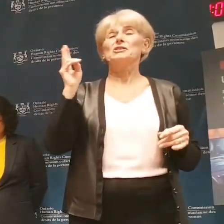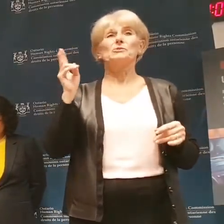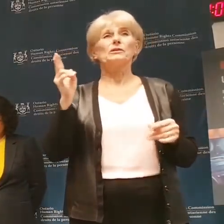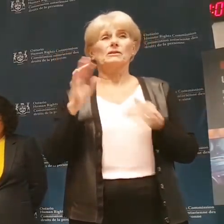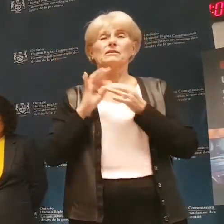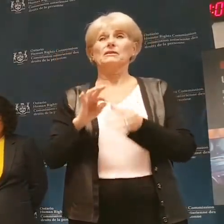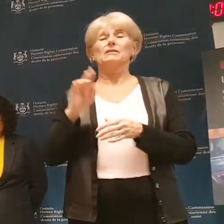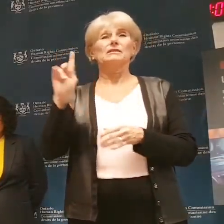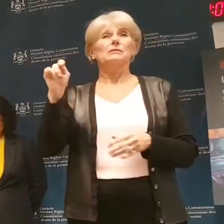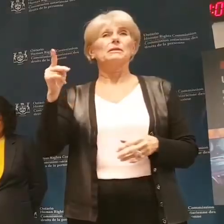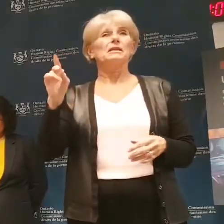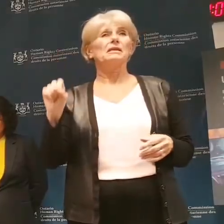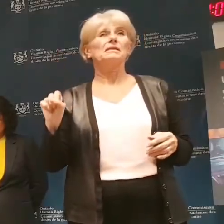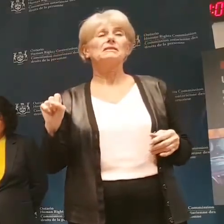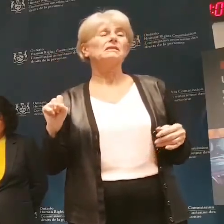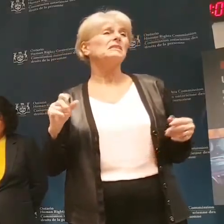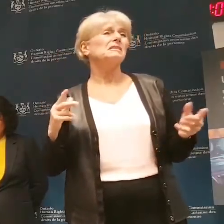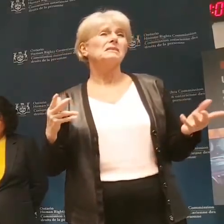the Toronto police,